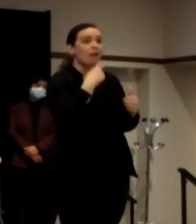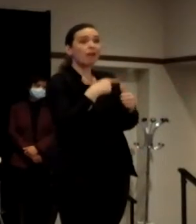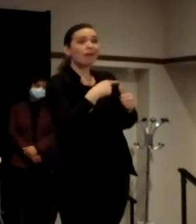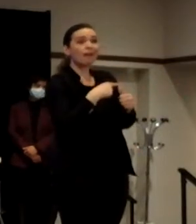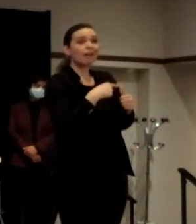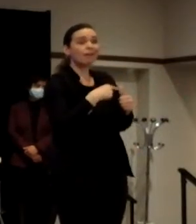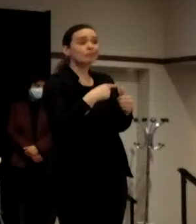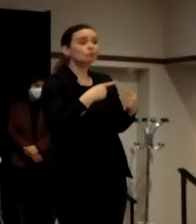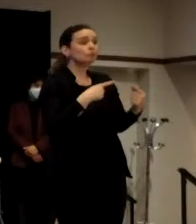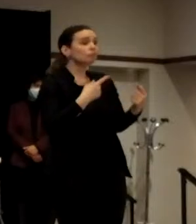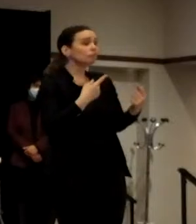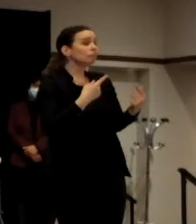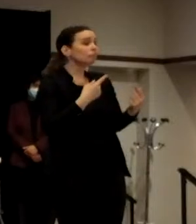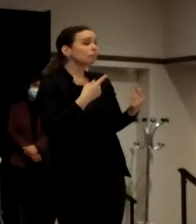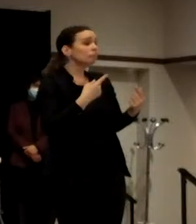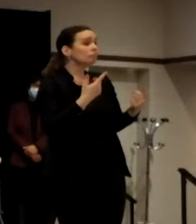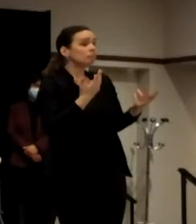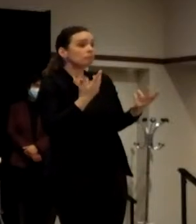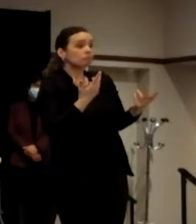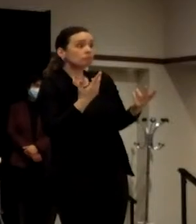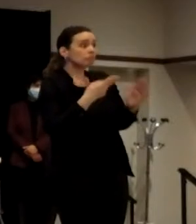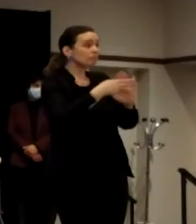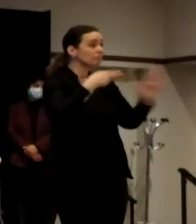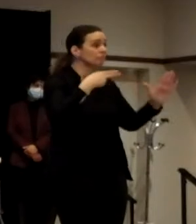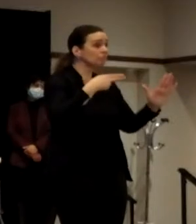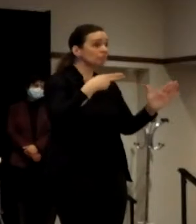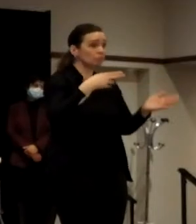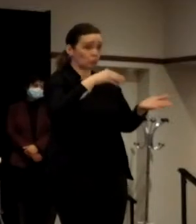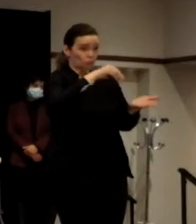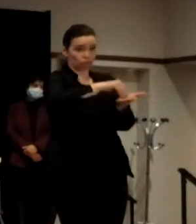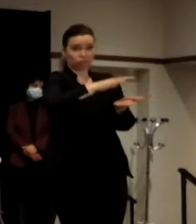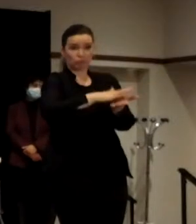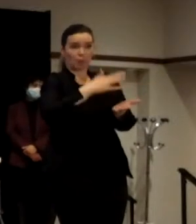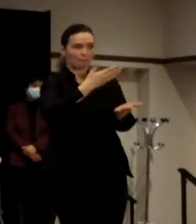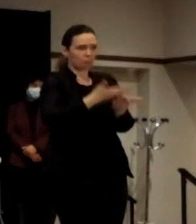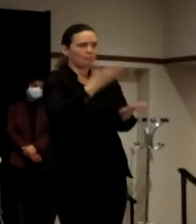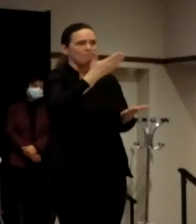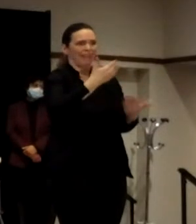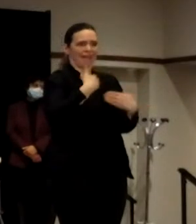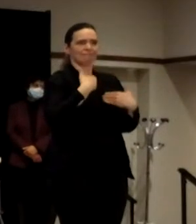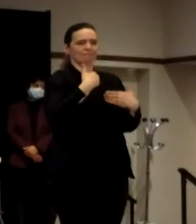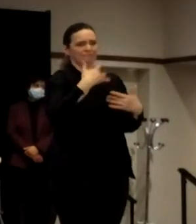a doctor's note is always preferable, but there is an attestation at this point.